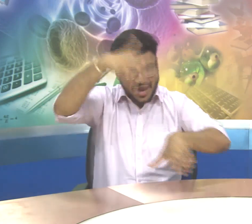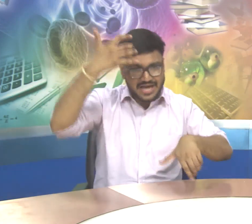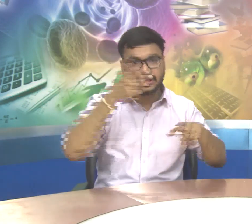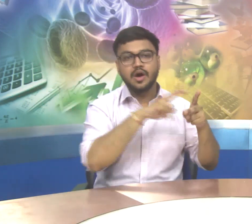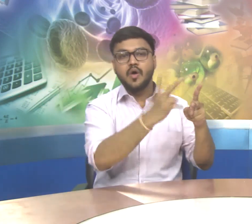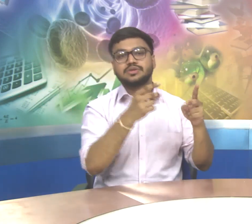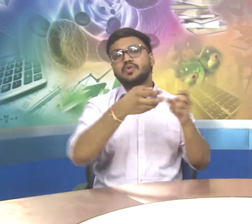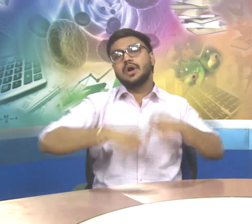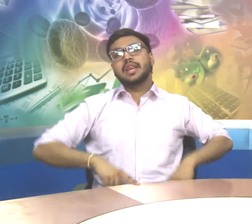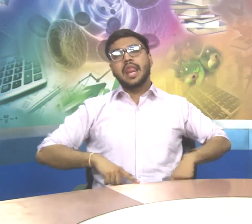earth.